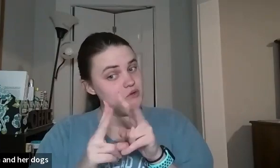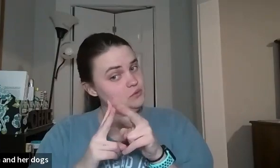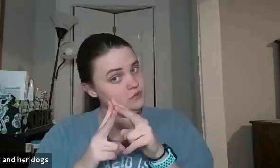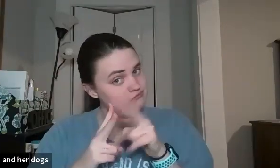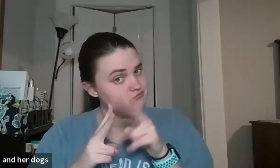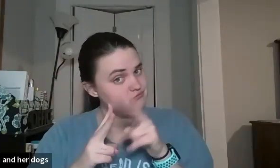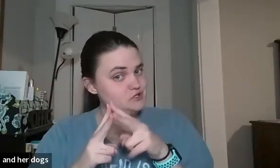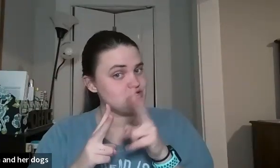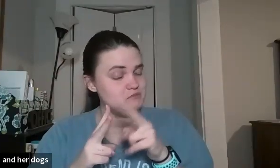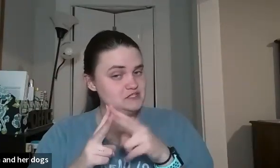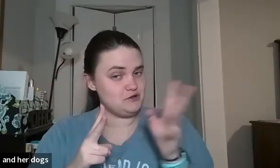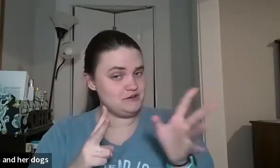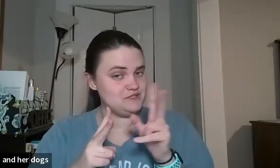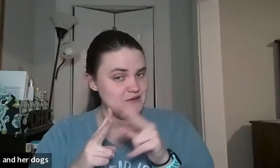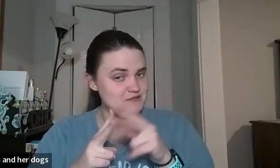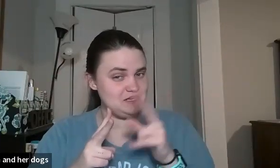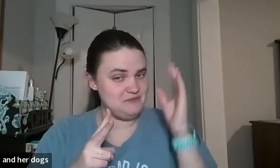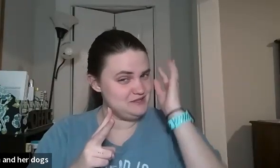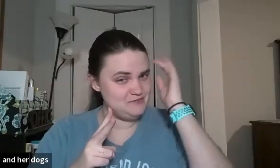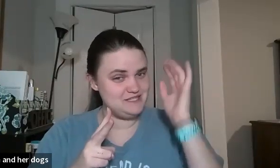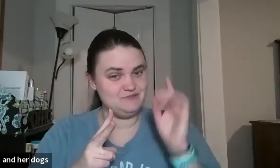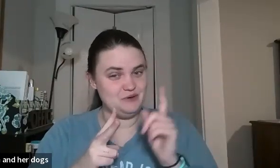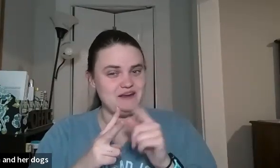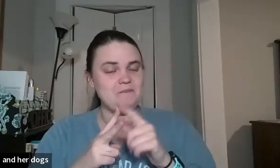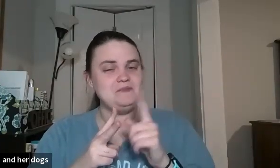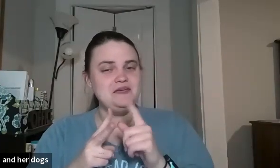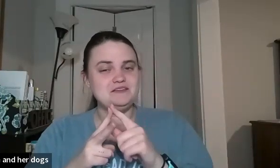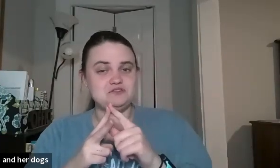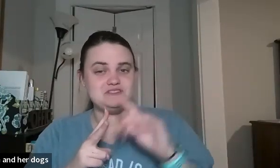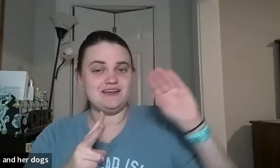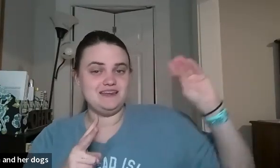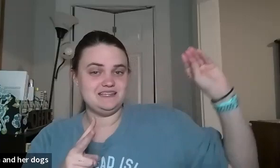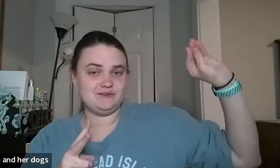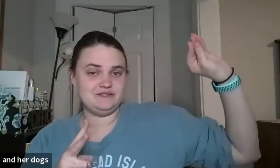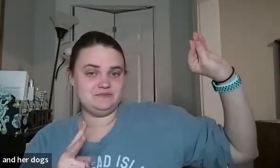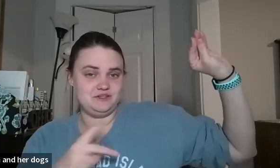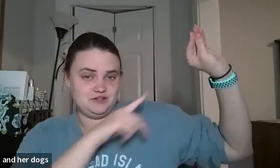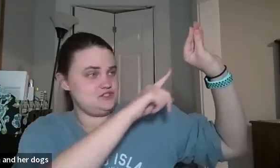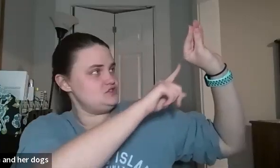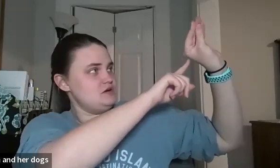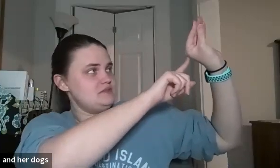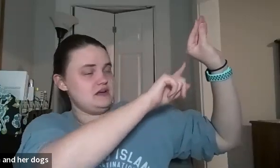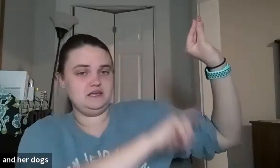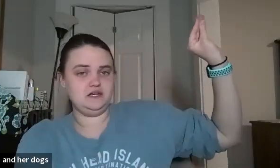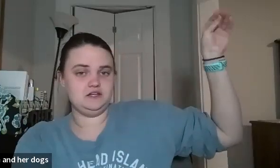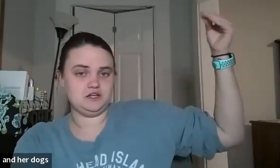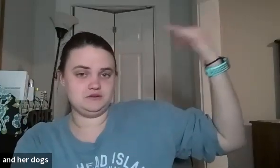moon. Those are space. Y'all give me space one. I'm in the space mode right now. So sun is going to be, you're going to start with it out here and you're going to go